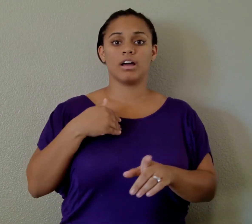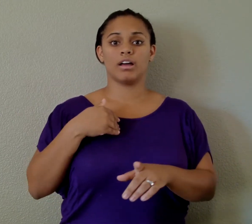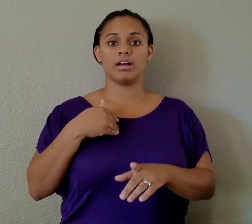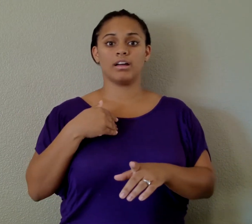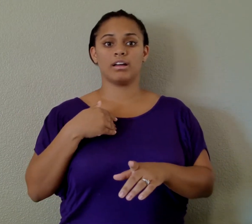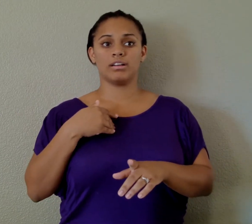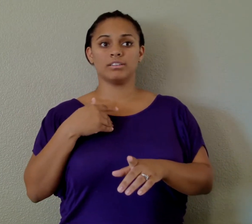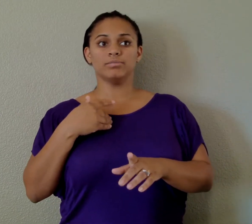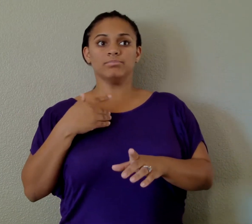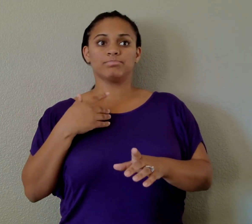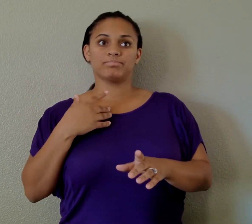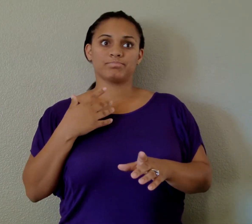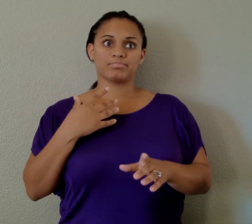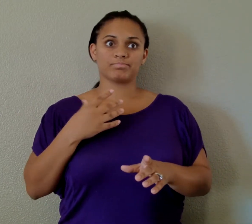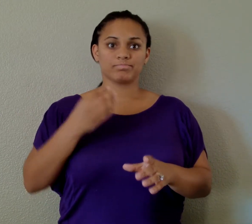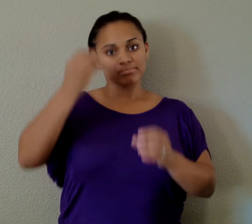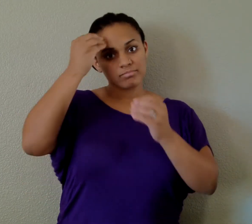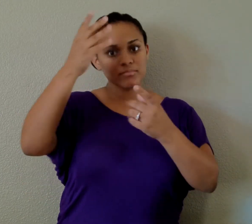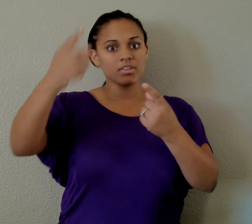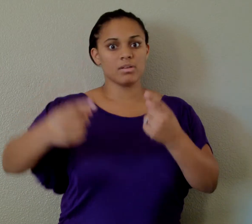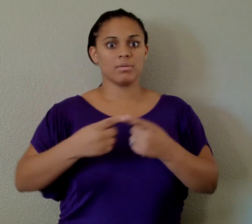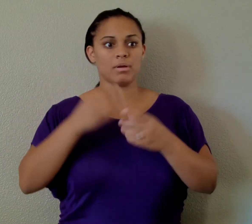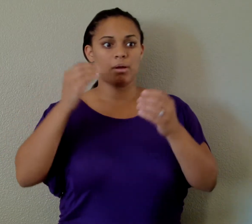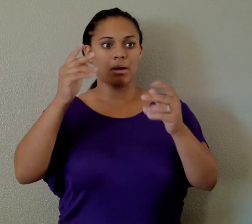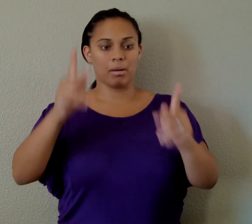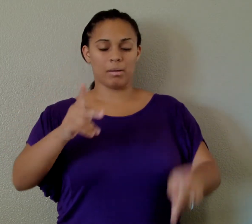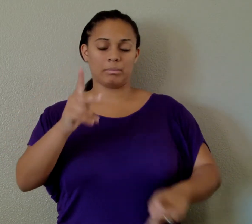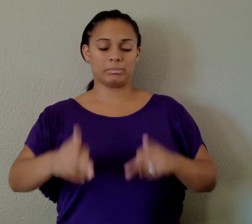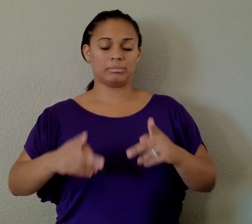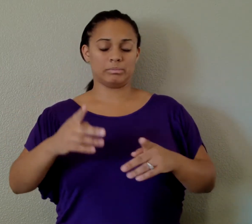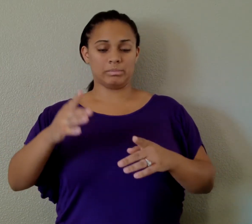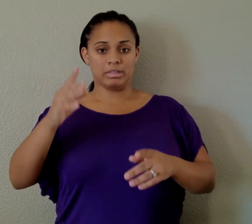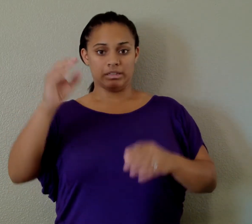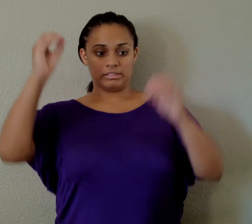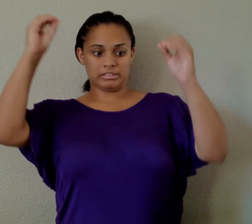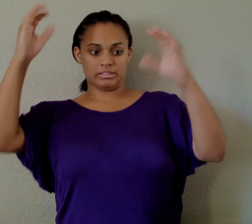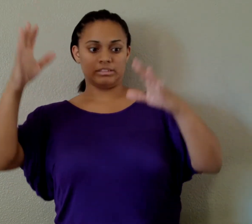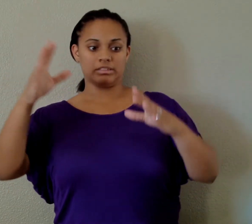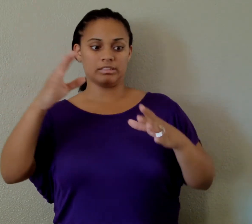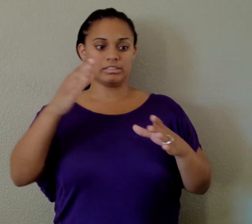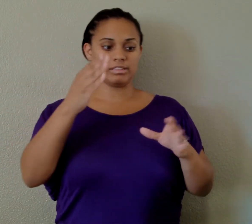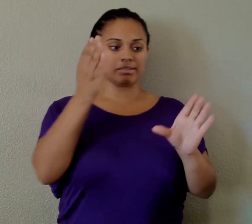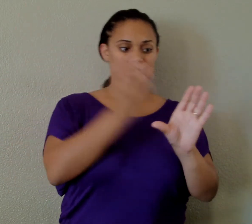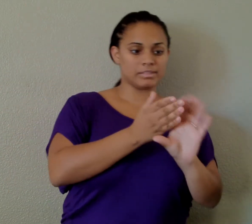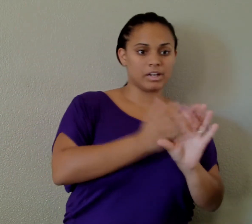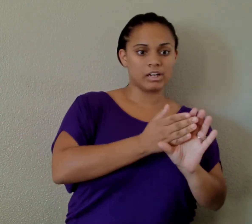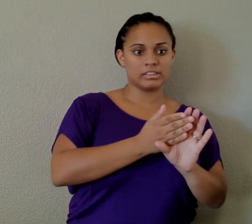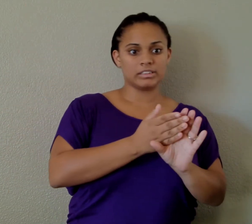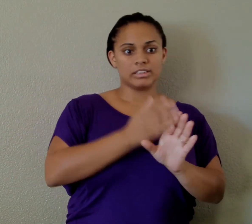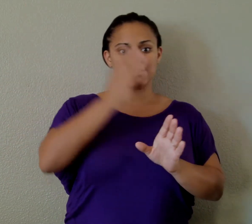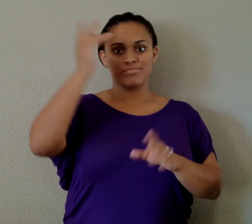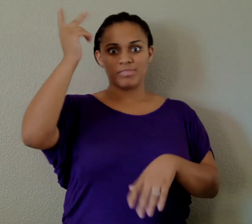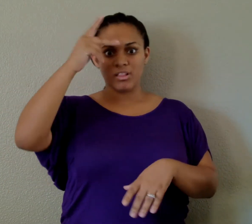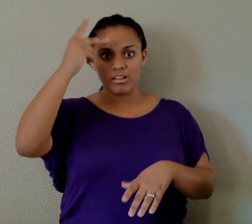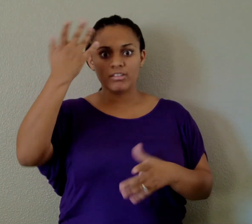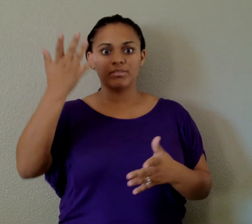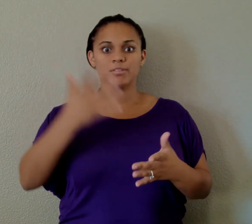psychology, sociology, biology, physics, any of the courses on the college level, and you could even try this with high